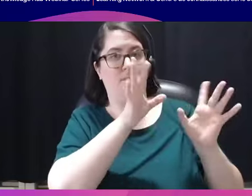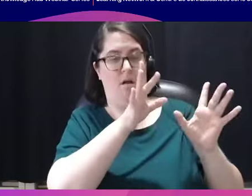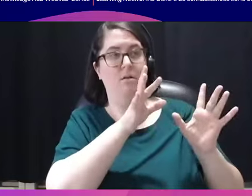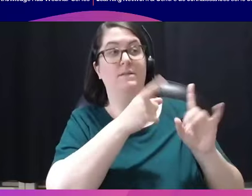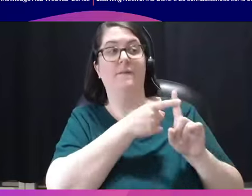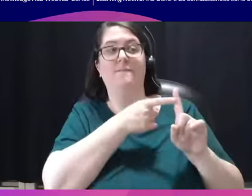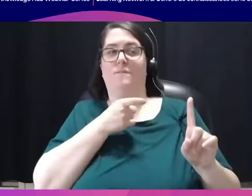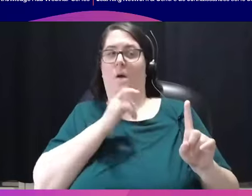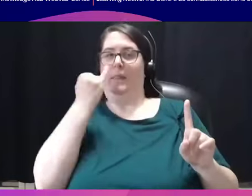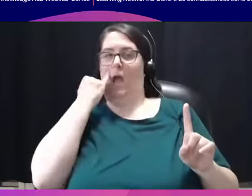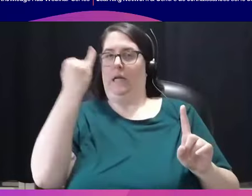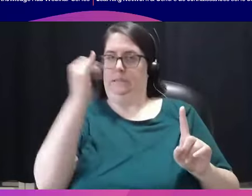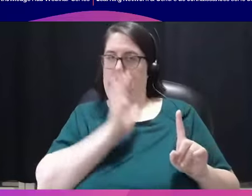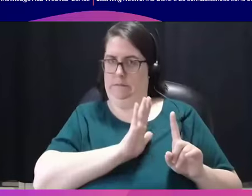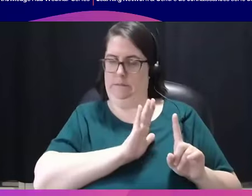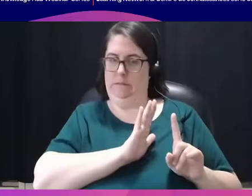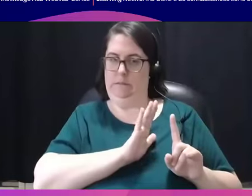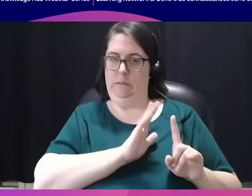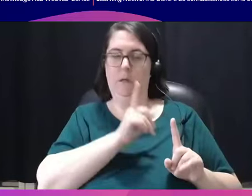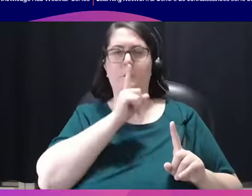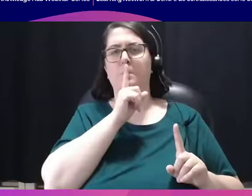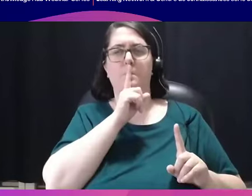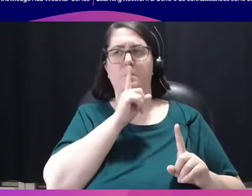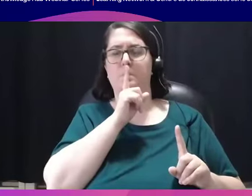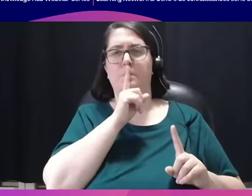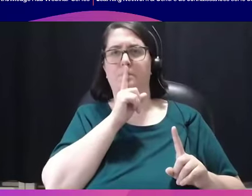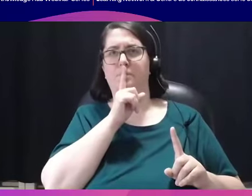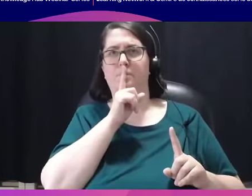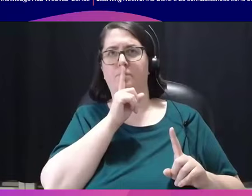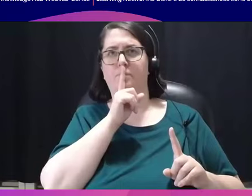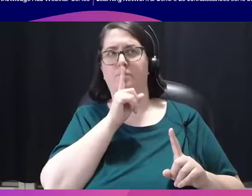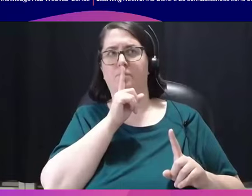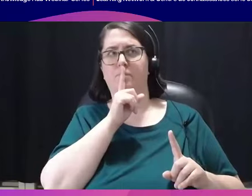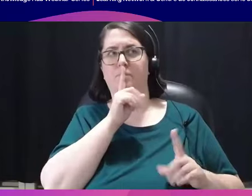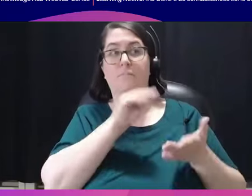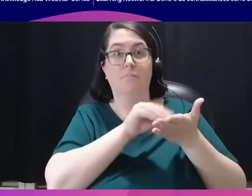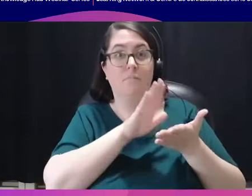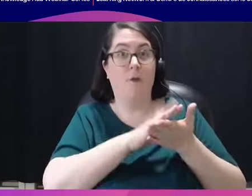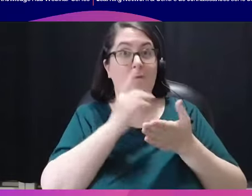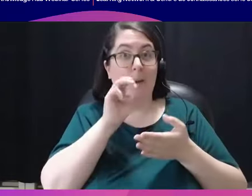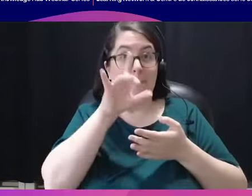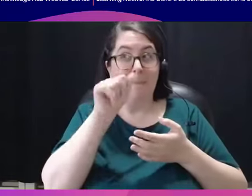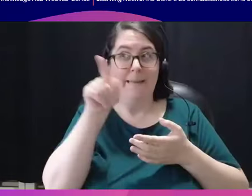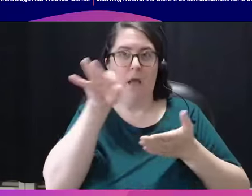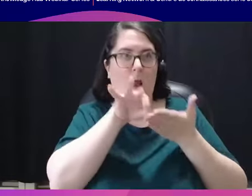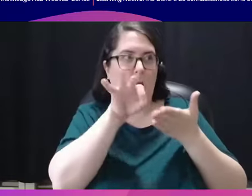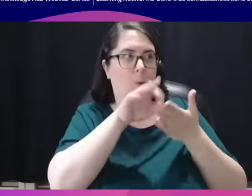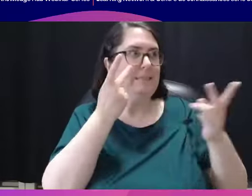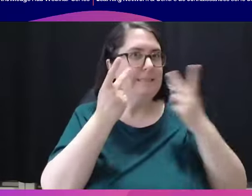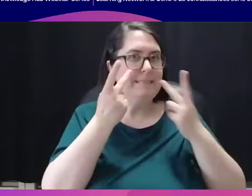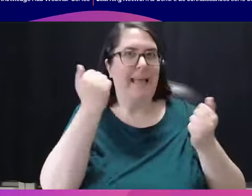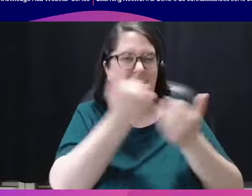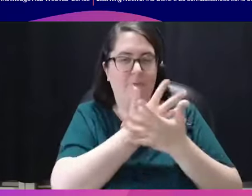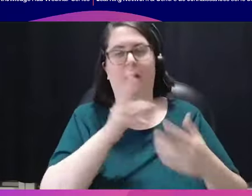inspired by these incel ideologies and that are not necessarily accounted for in the media or accounted for in other